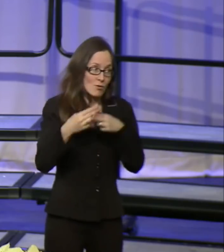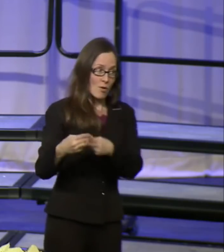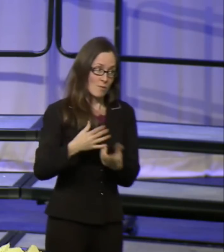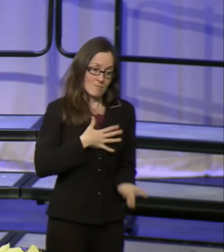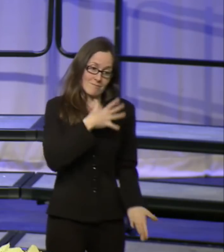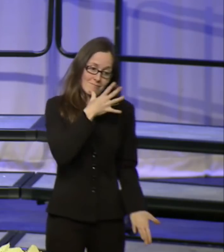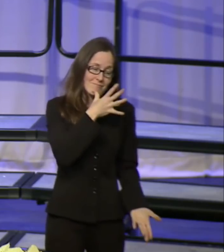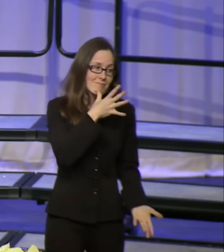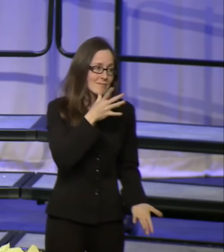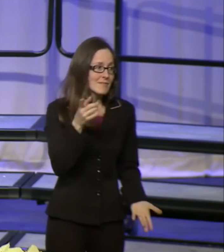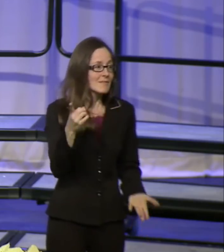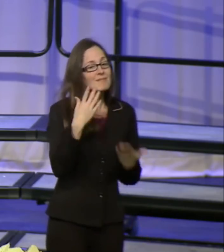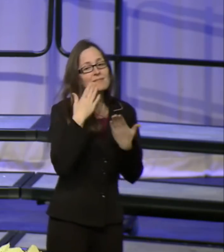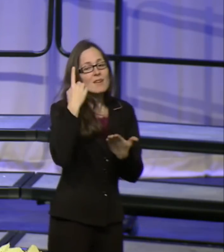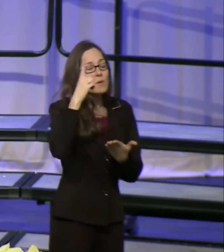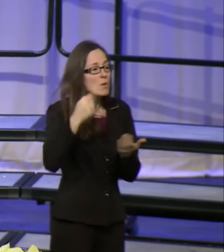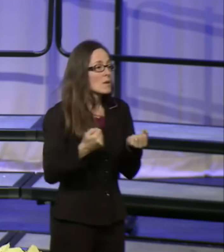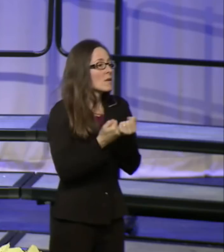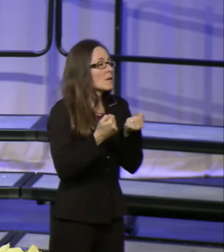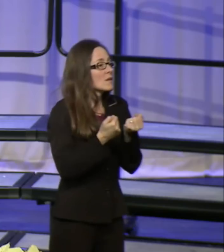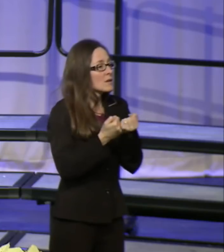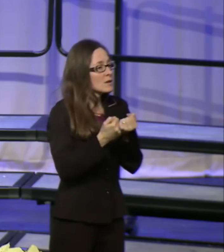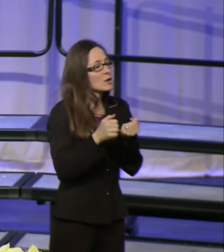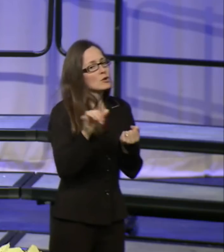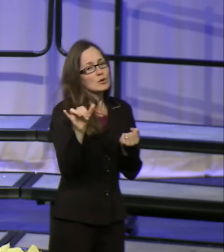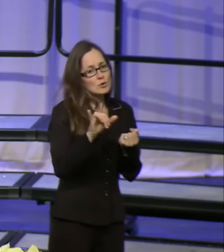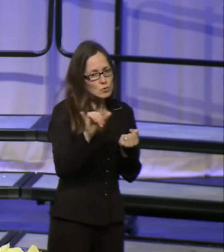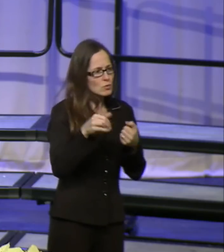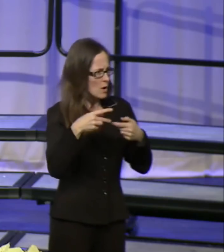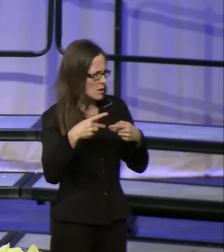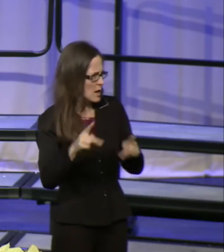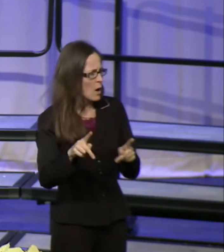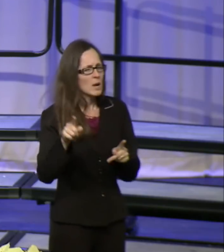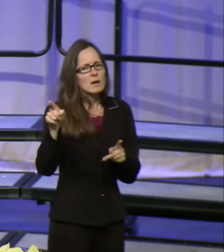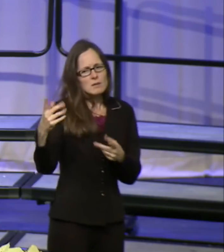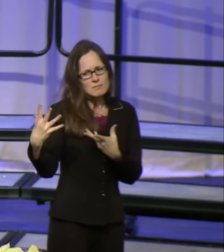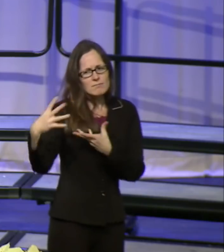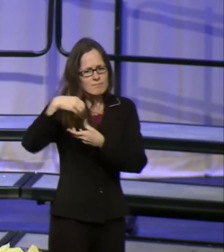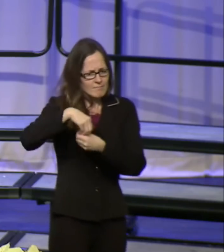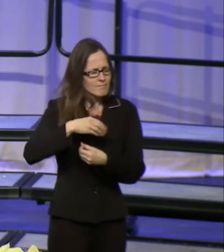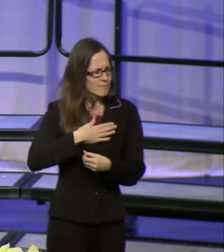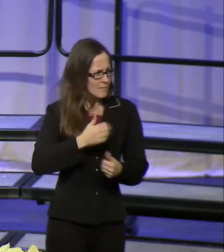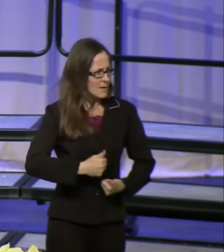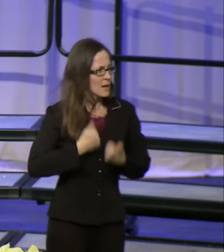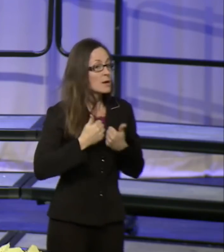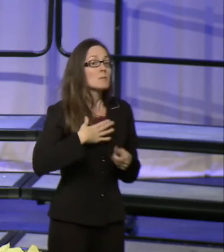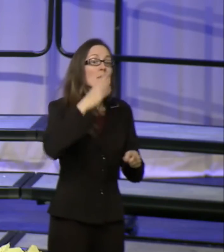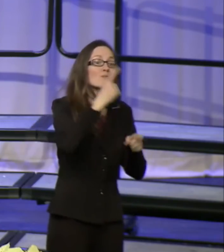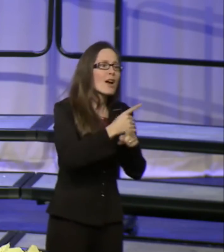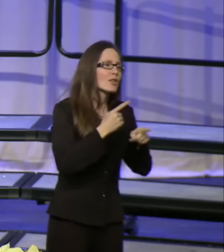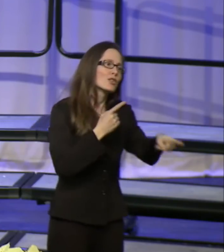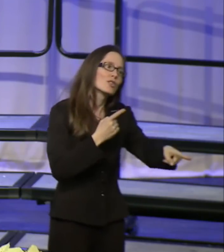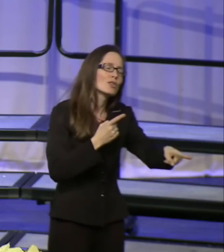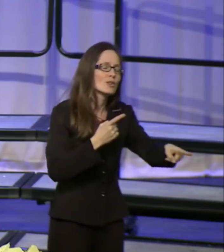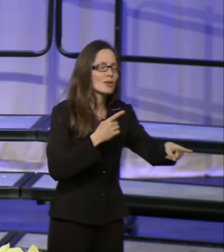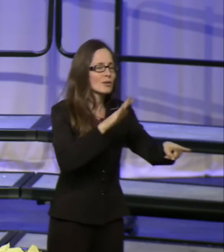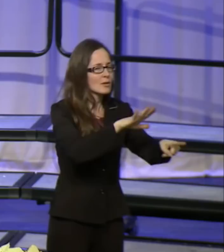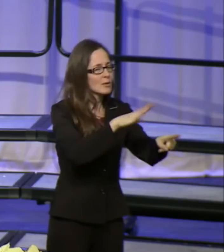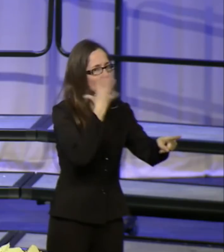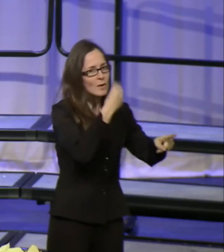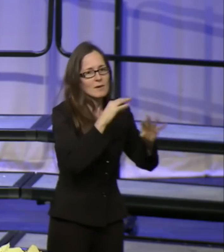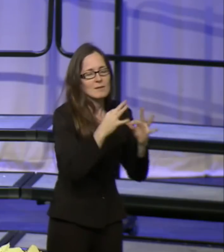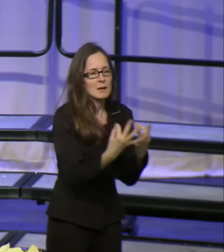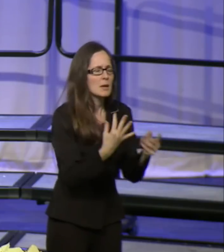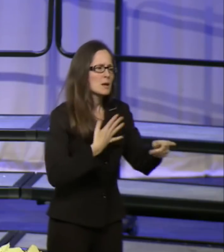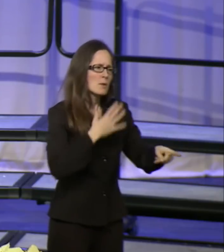the support, but allowing Chandra to be in my life. My brother and his beautiful family. My brother serves as my treasurer, so thank you